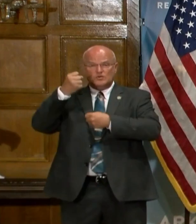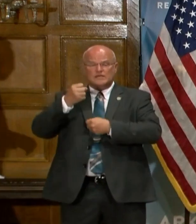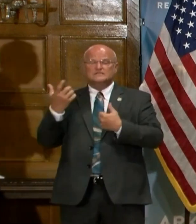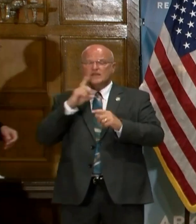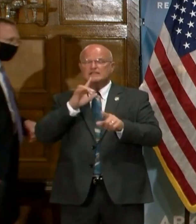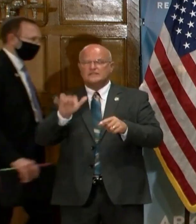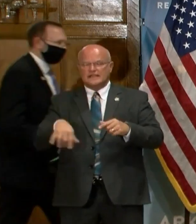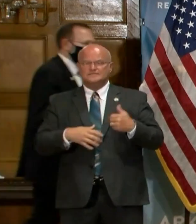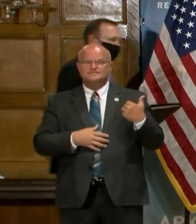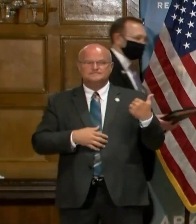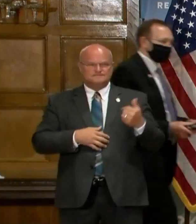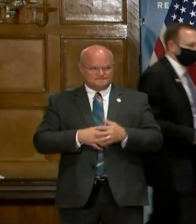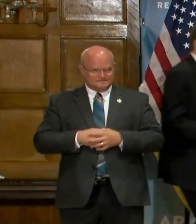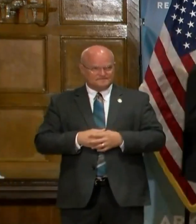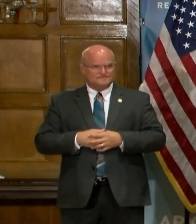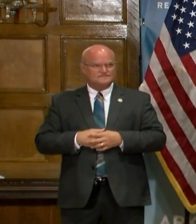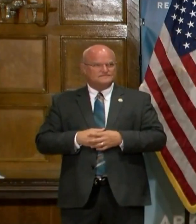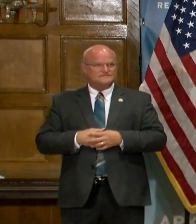Why don't you answer that?